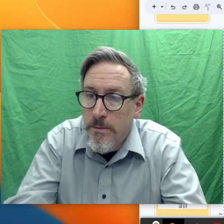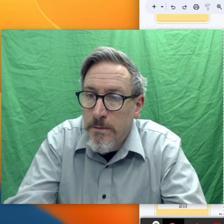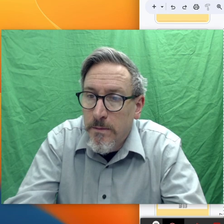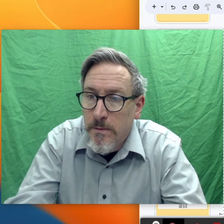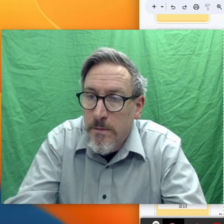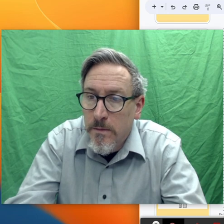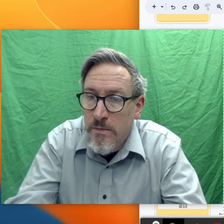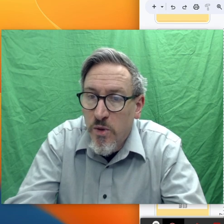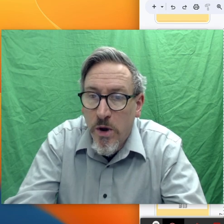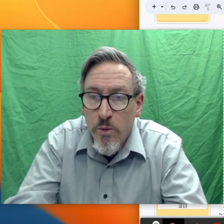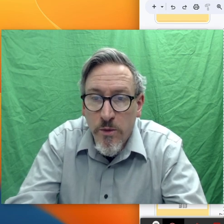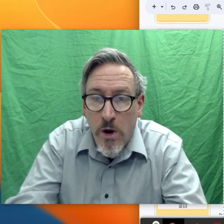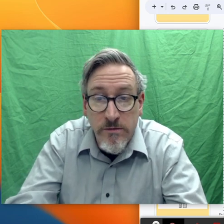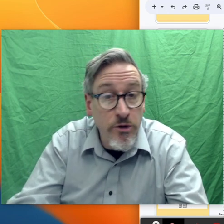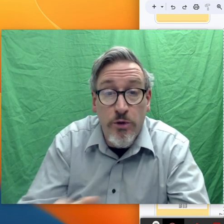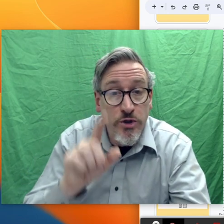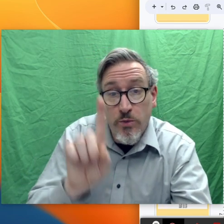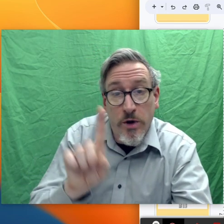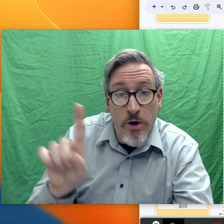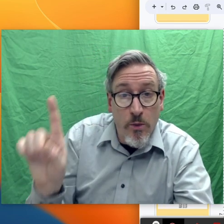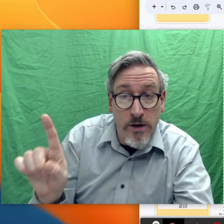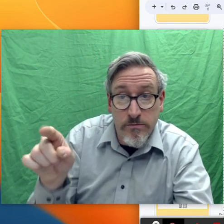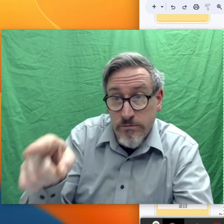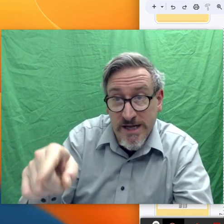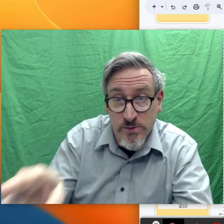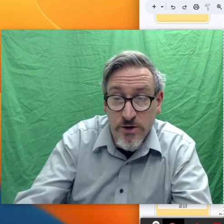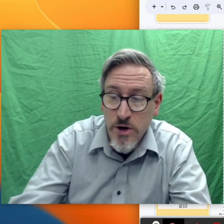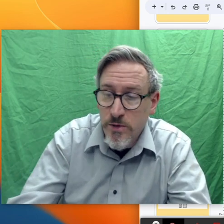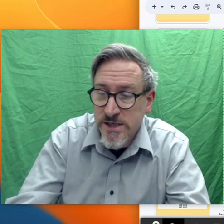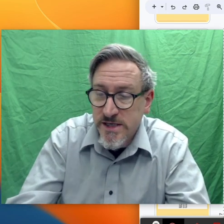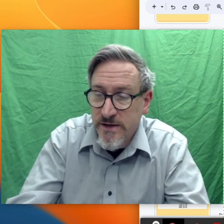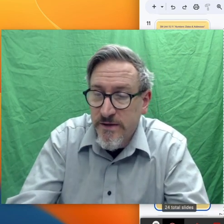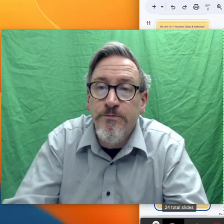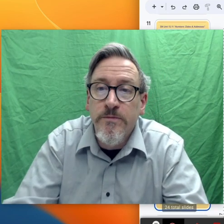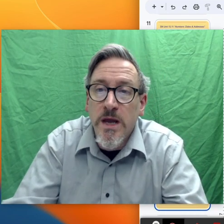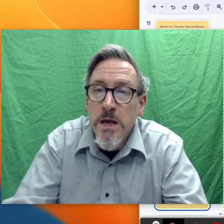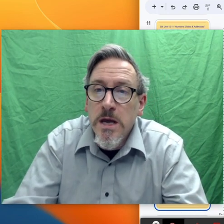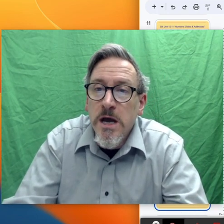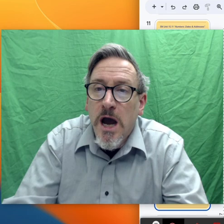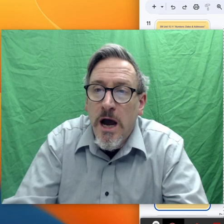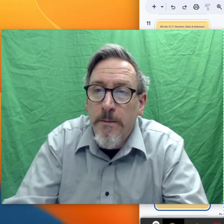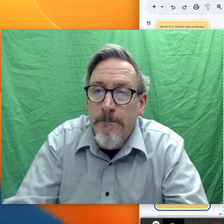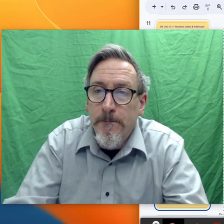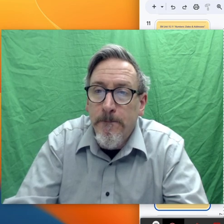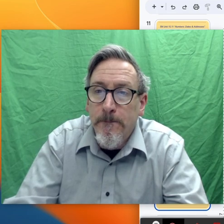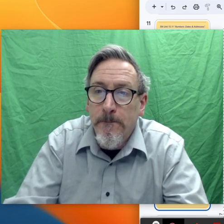The 111, you could do 111. That's what their note is in there.